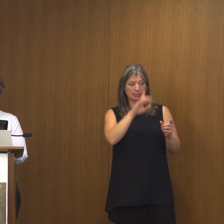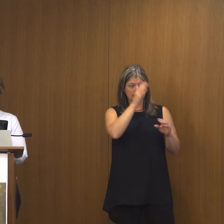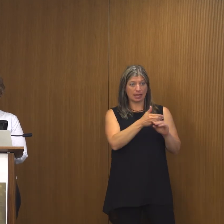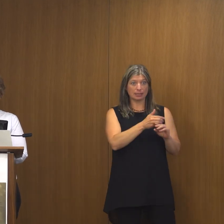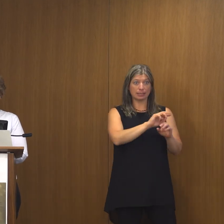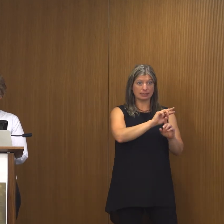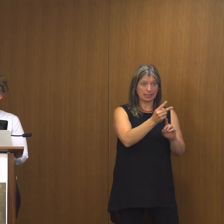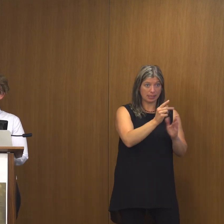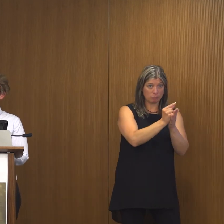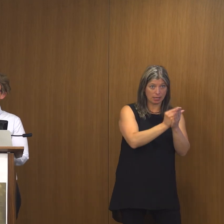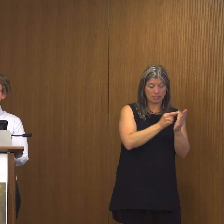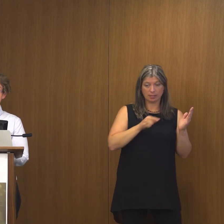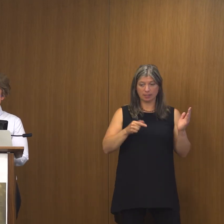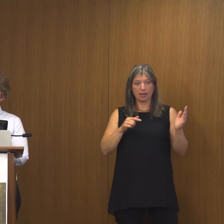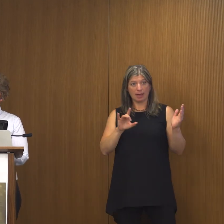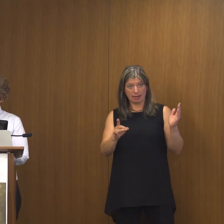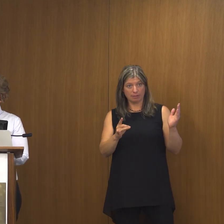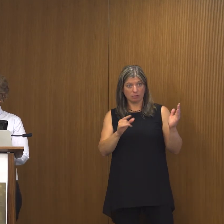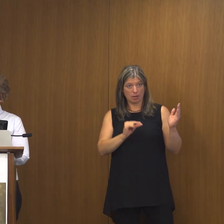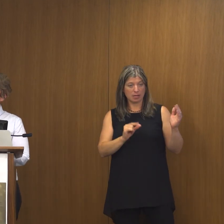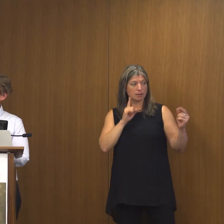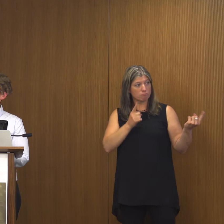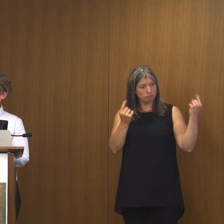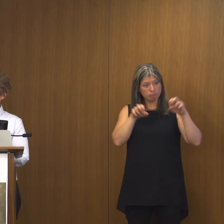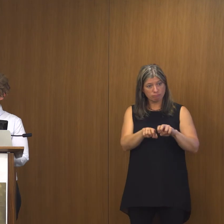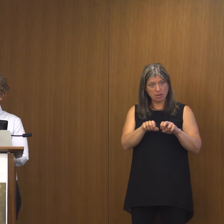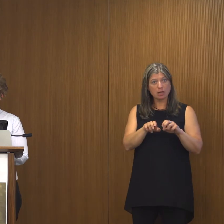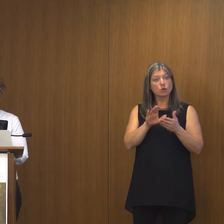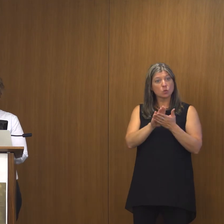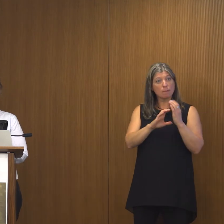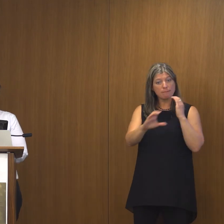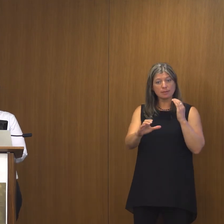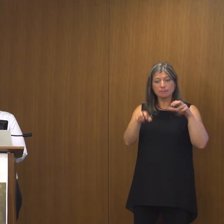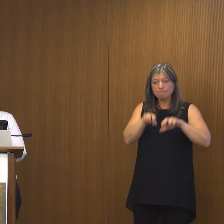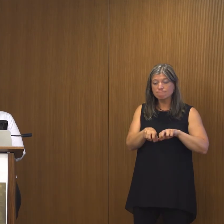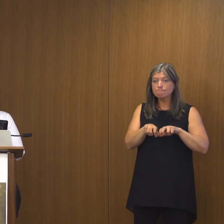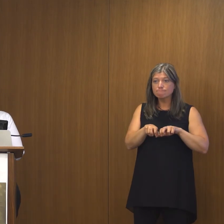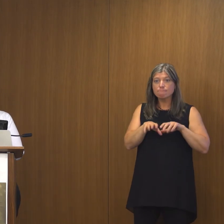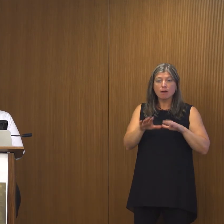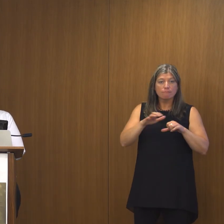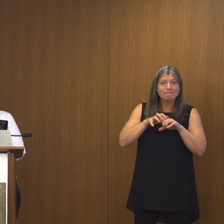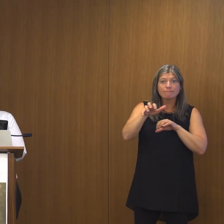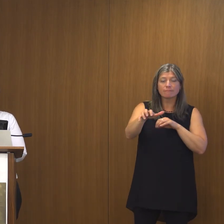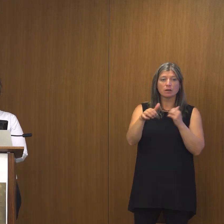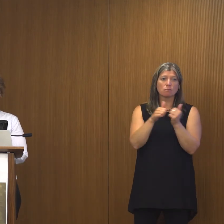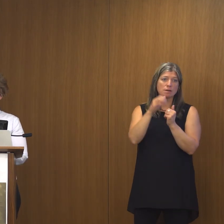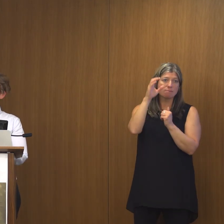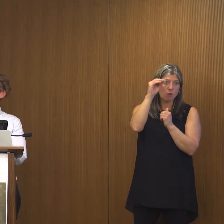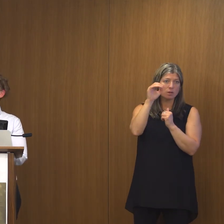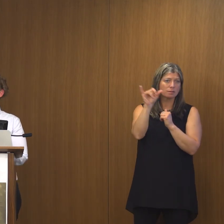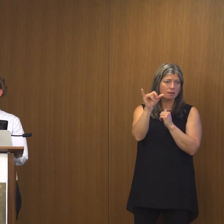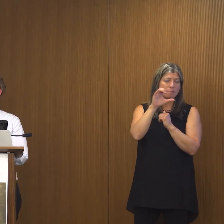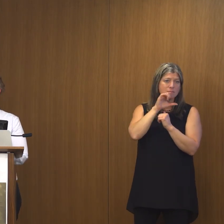2nd. They rode the school bus together. They even shared a seat. The rest of the bus was filled with boys their